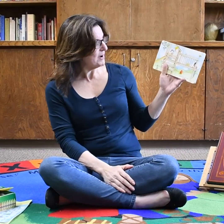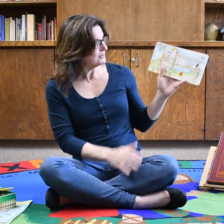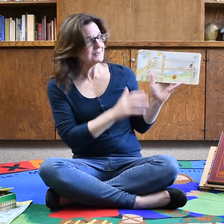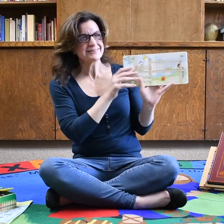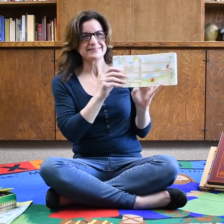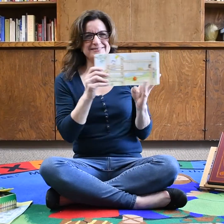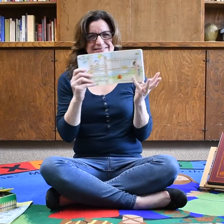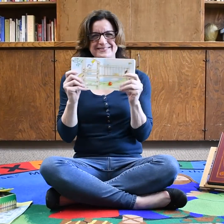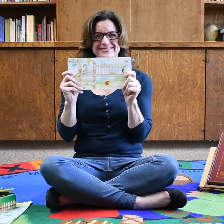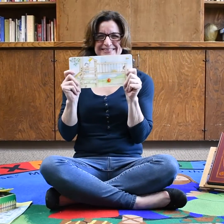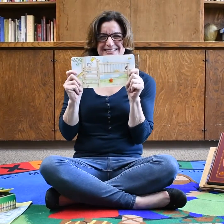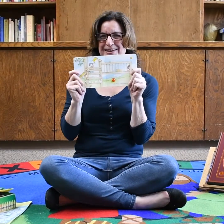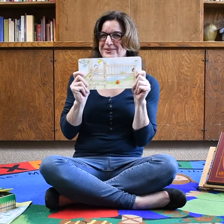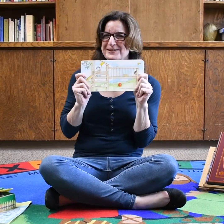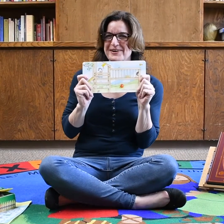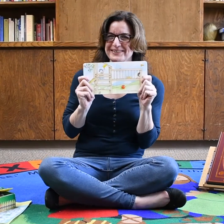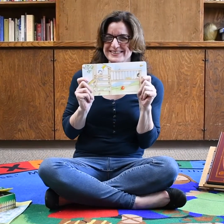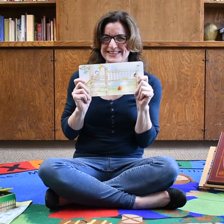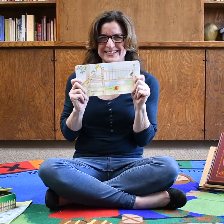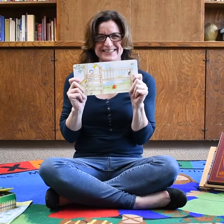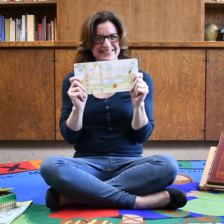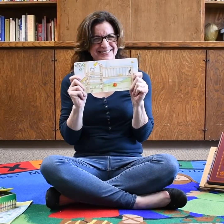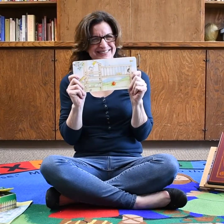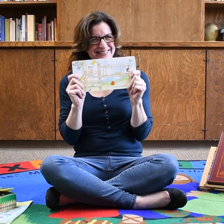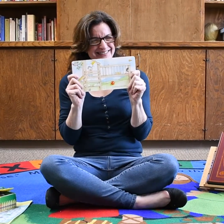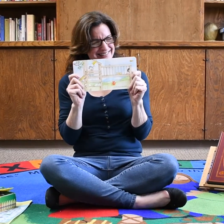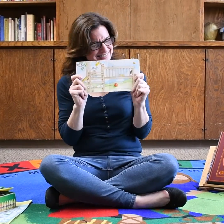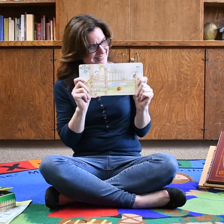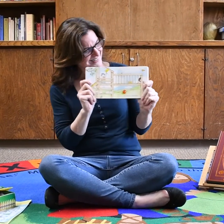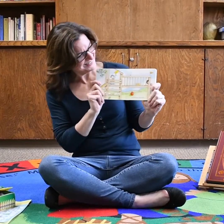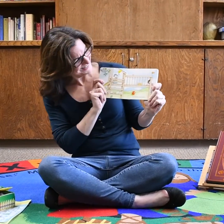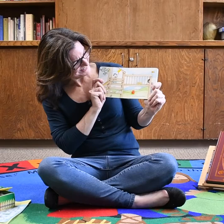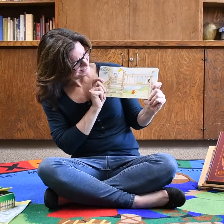Climbing a mountain. That's not really a mountain, is it?